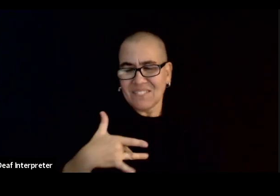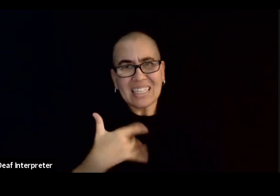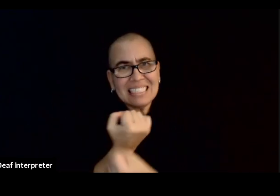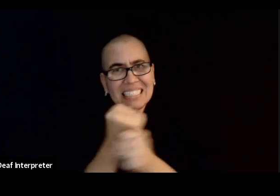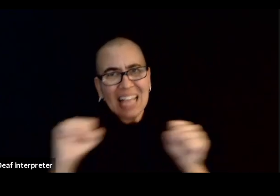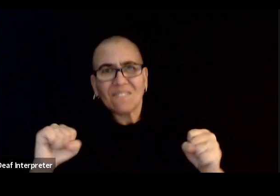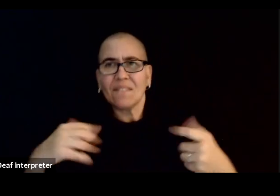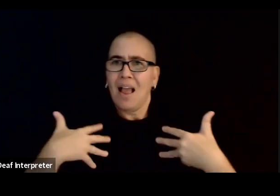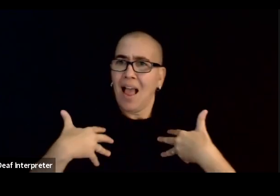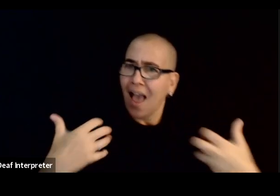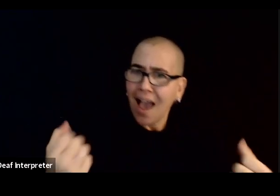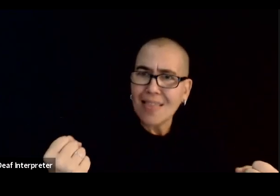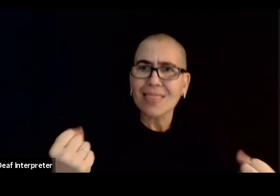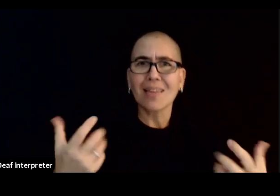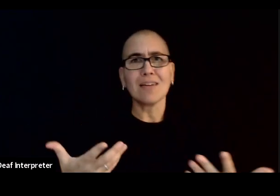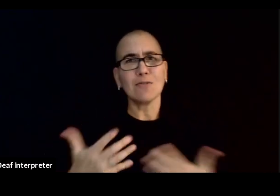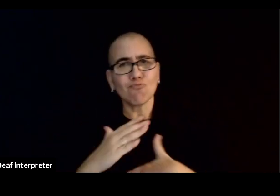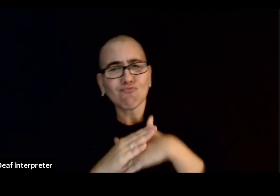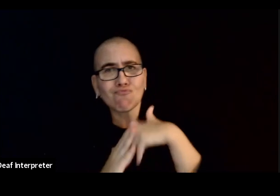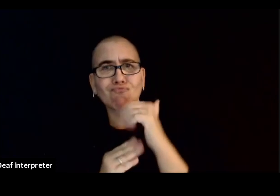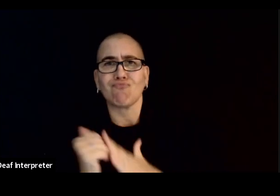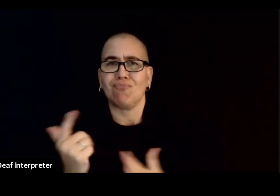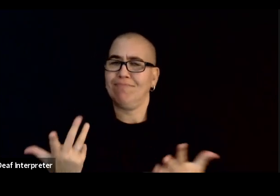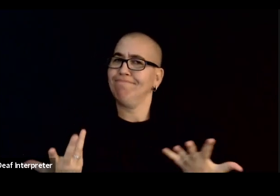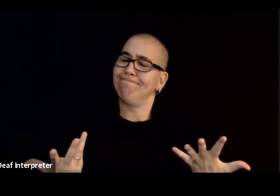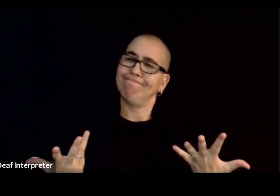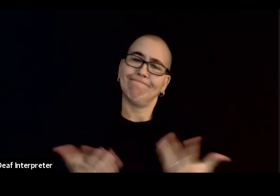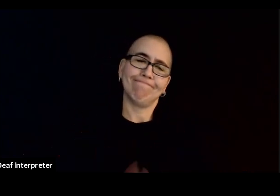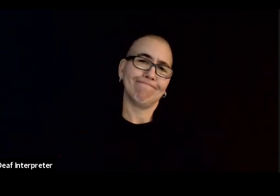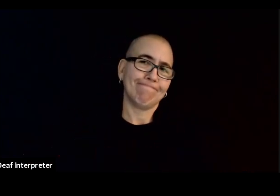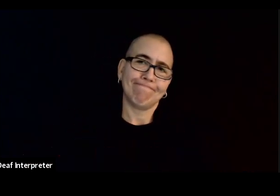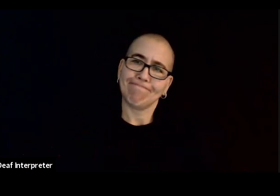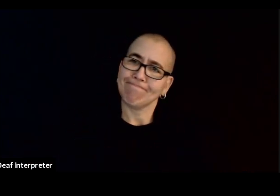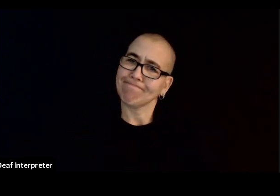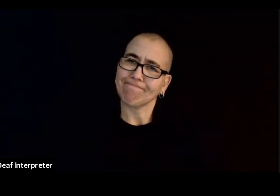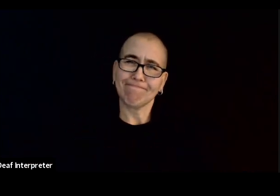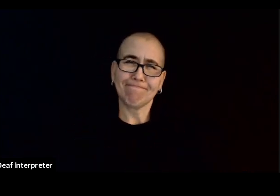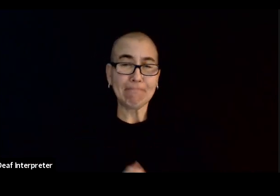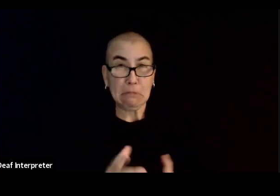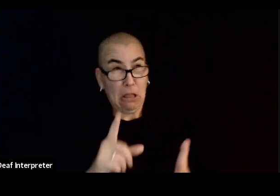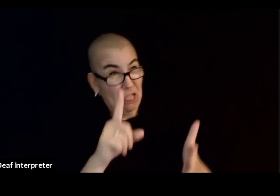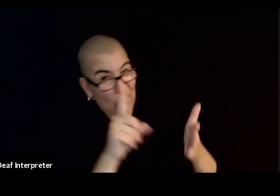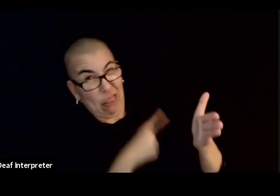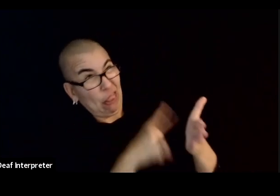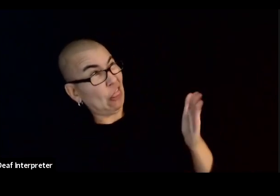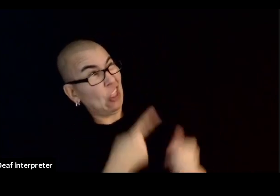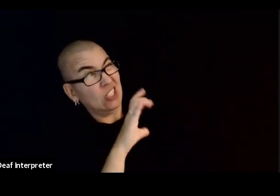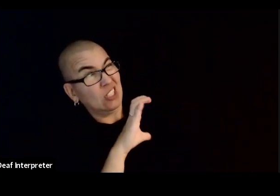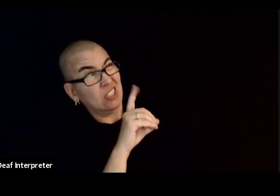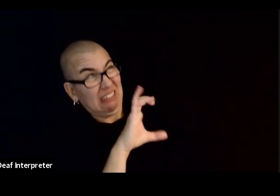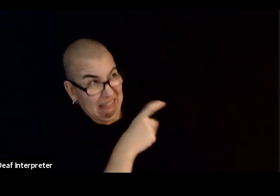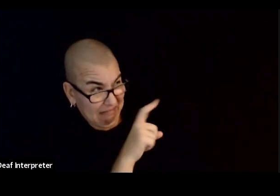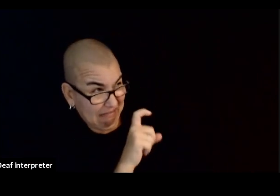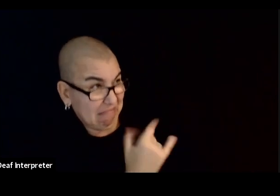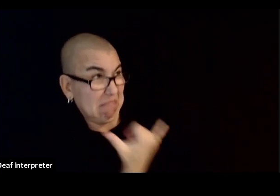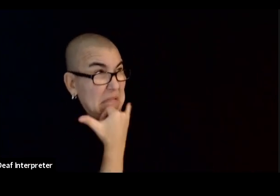thing. So I do not have any criticism of CDC in that position. Thank you very much.